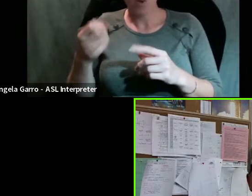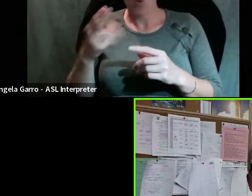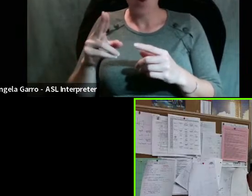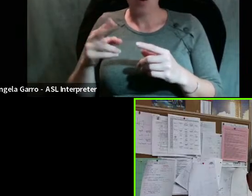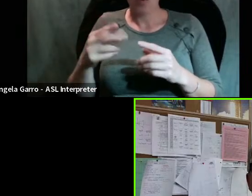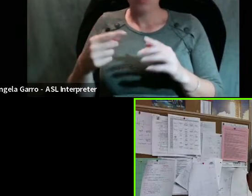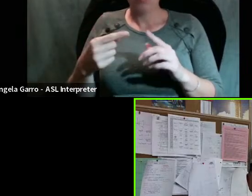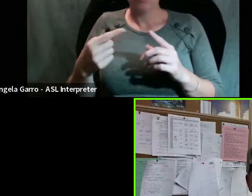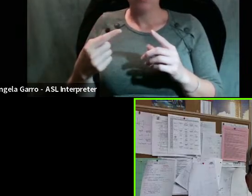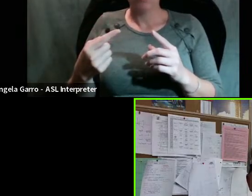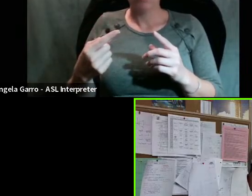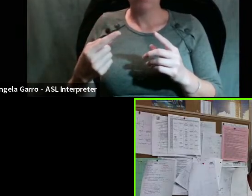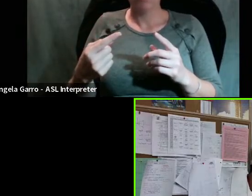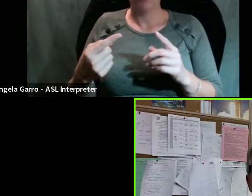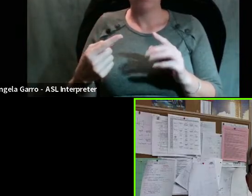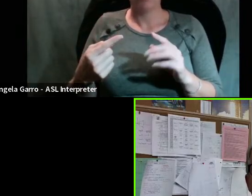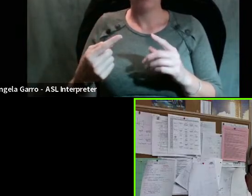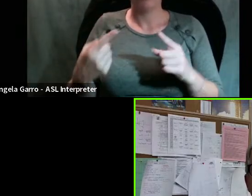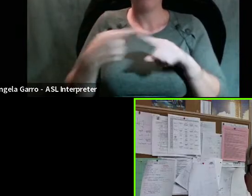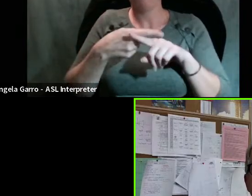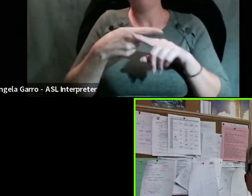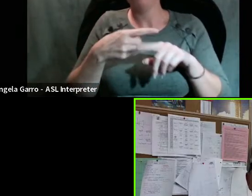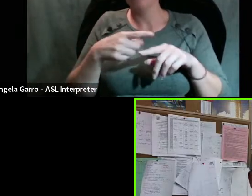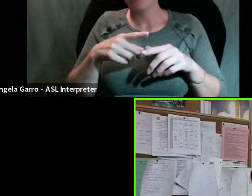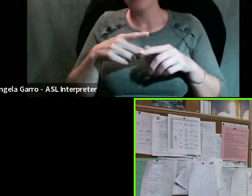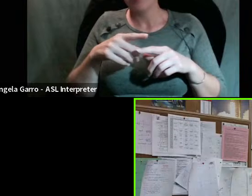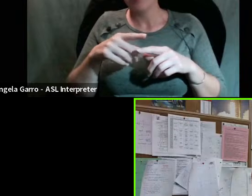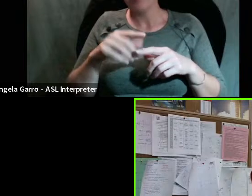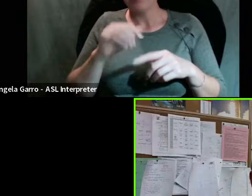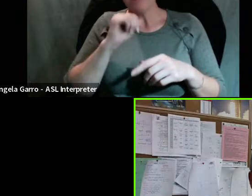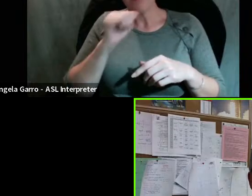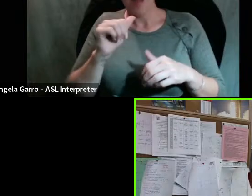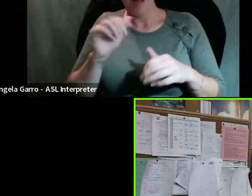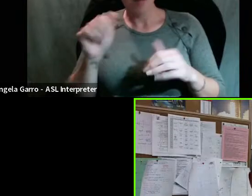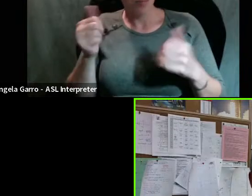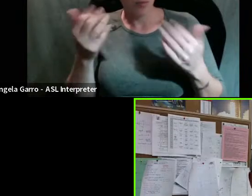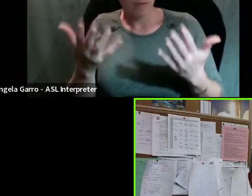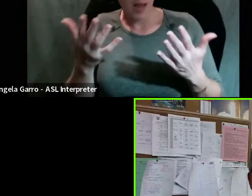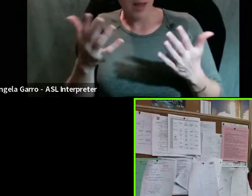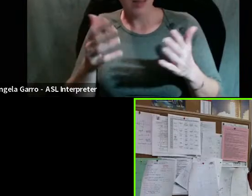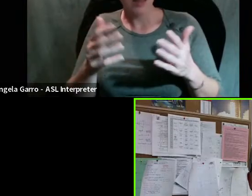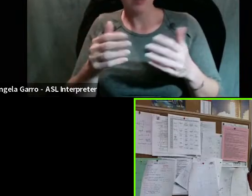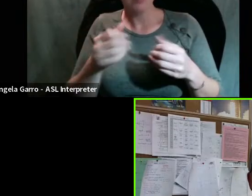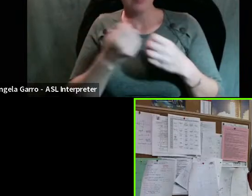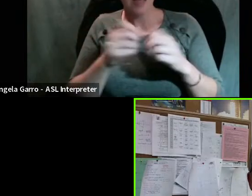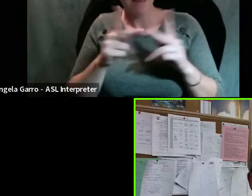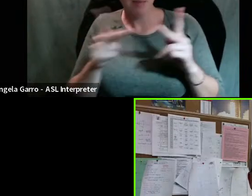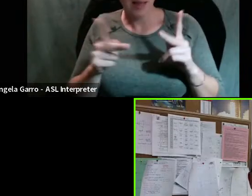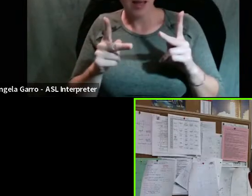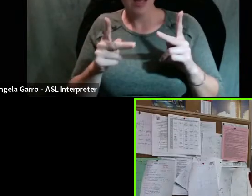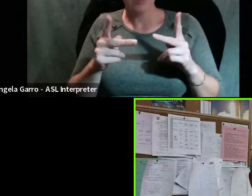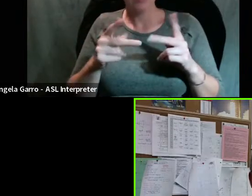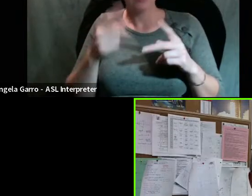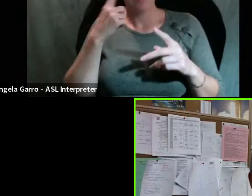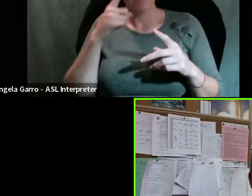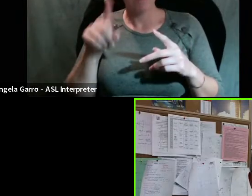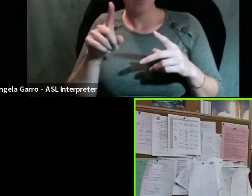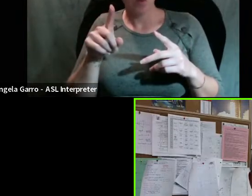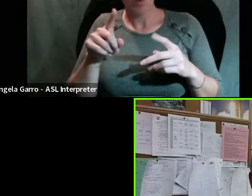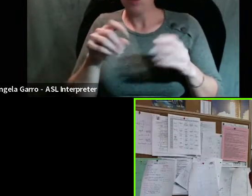counterproductive to providing a safe place or safe space for students is, again, simply